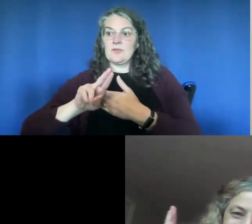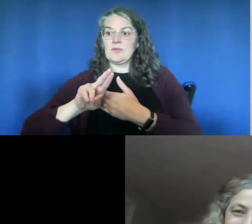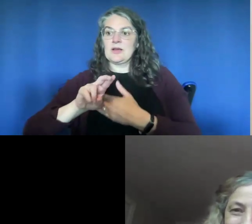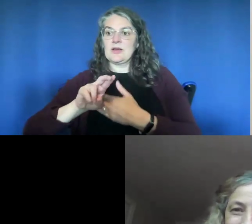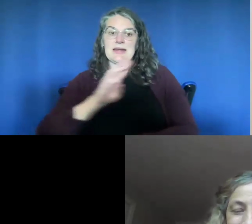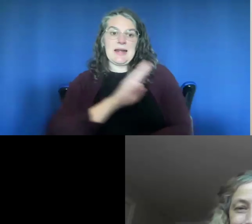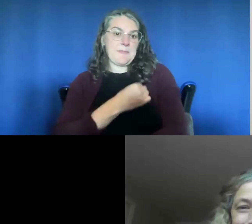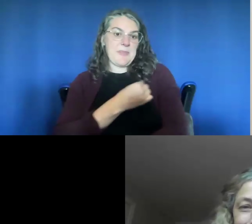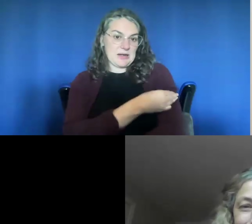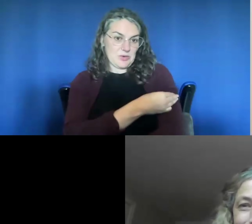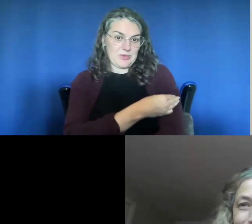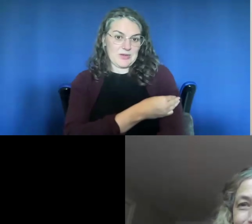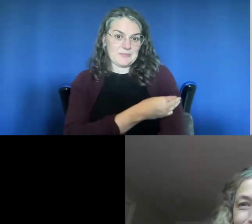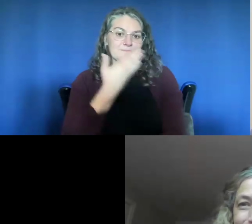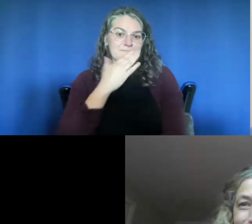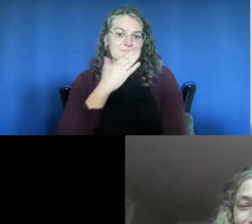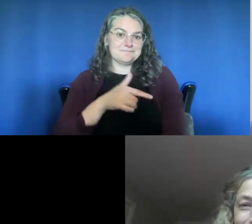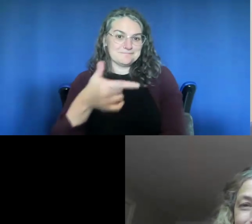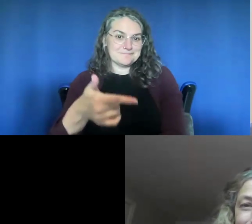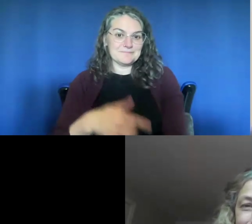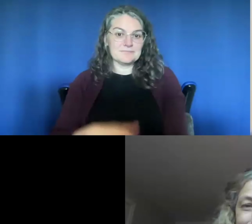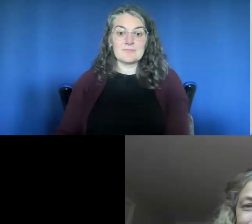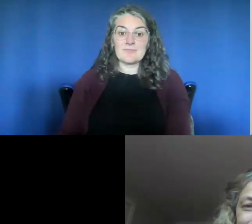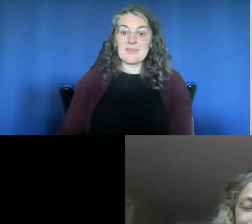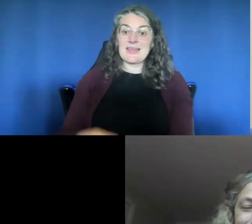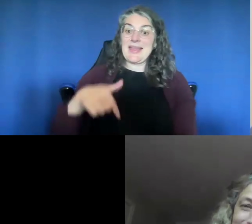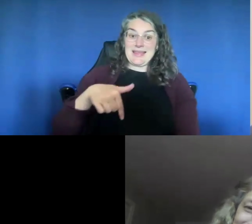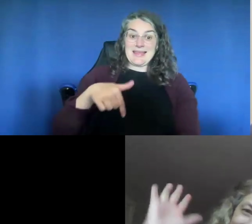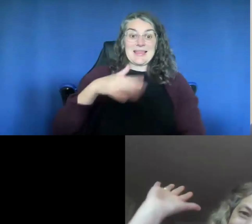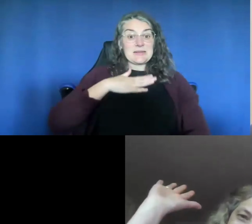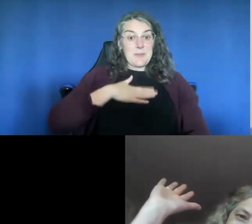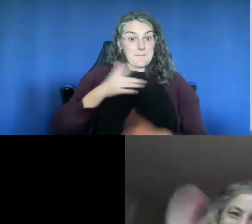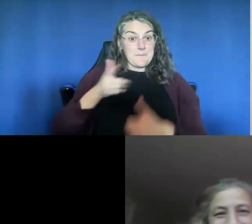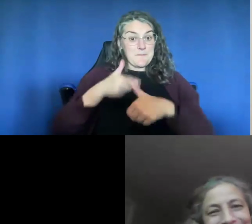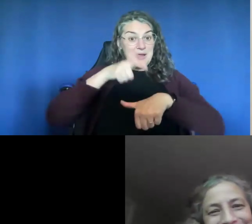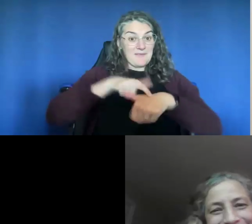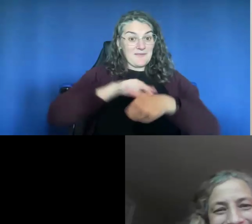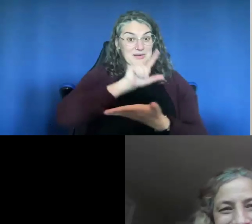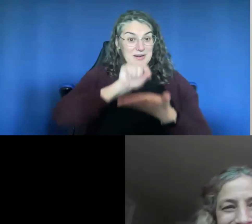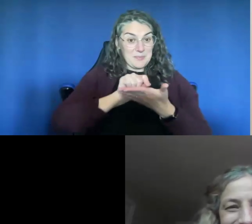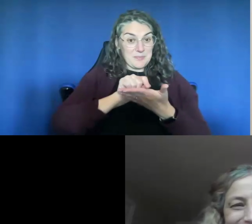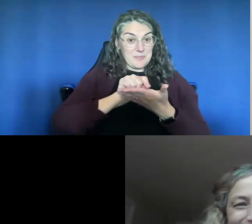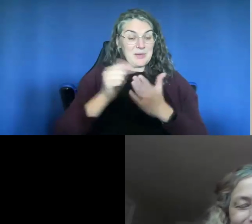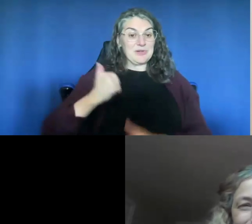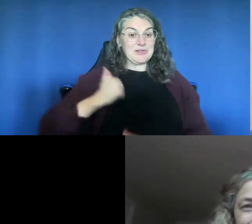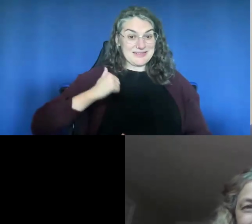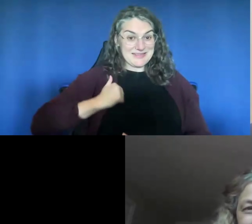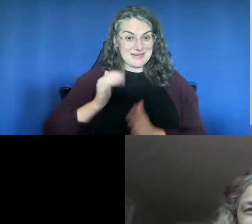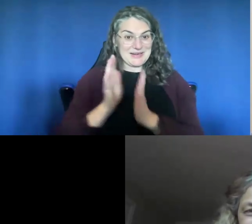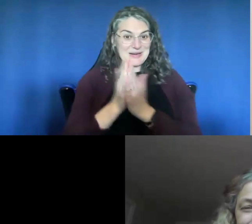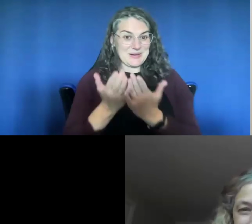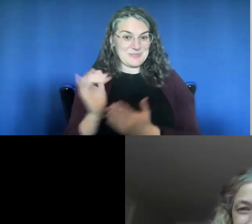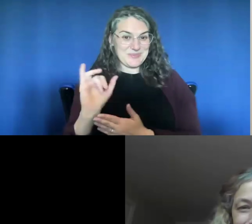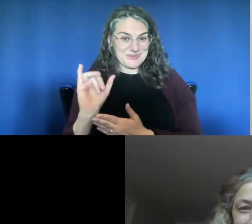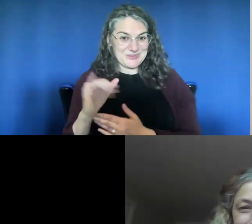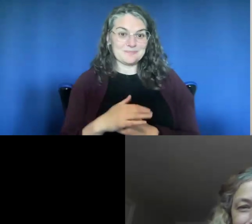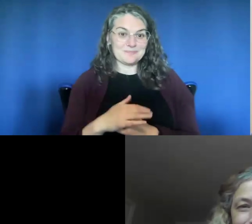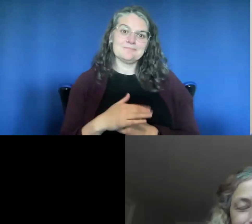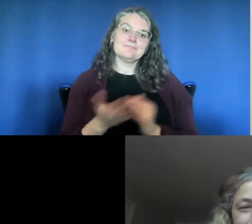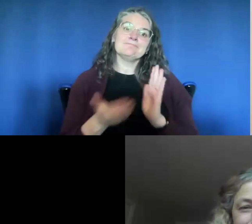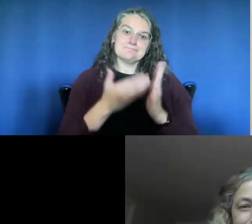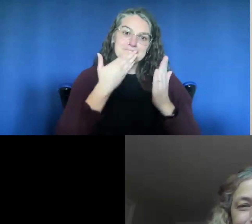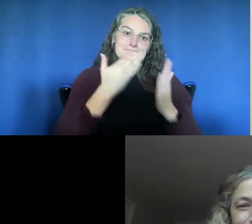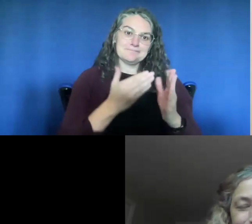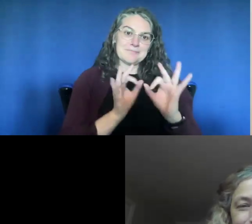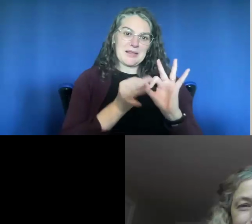so much for this. This is my Canadian debut as well, so it's very exciting. And thank you, Becky, for